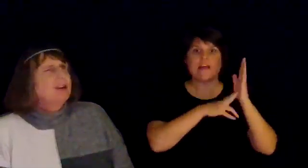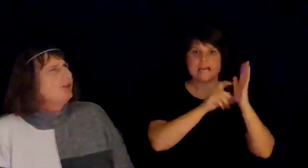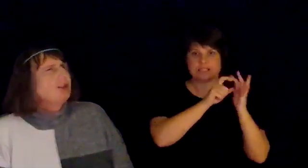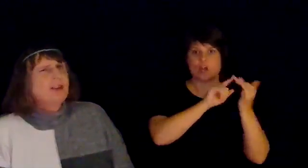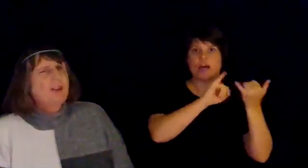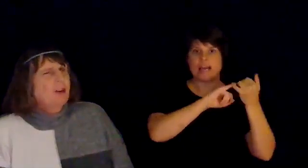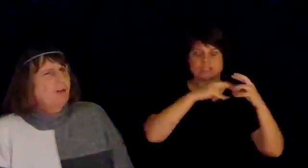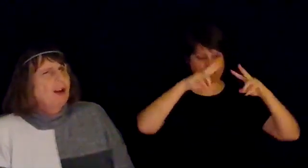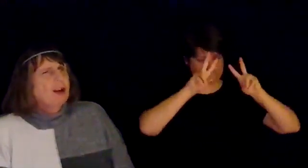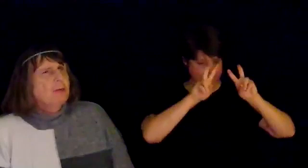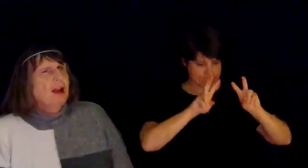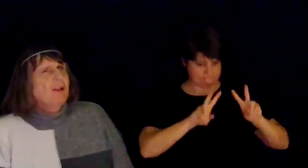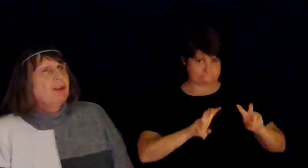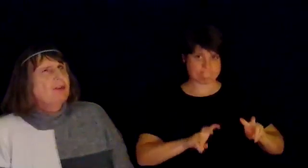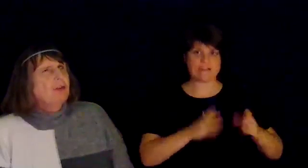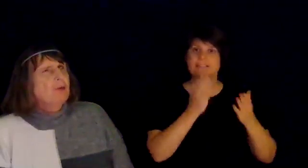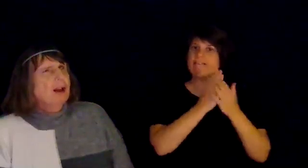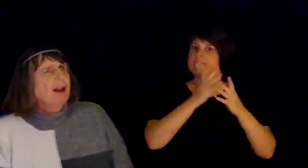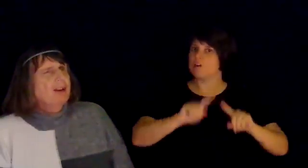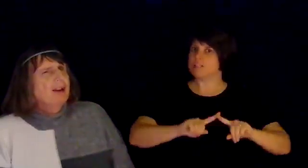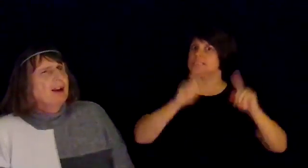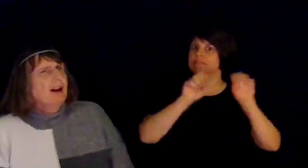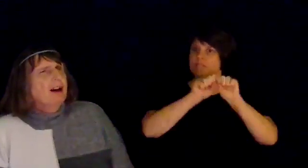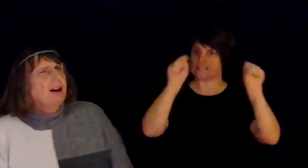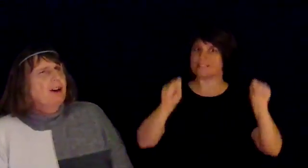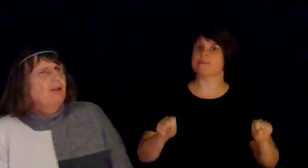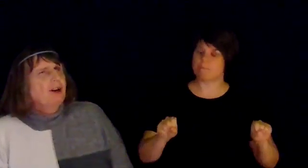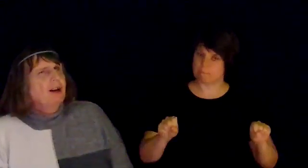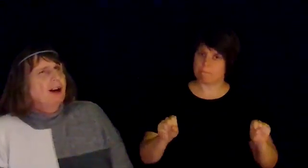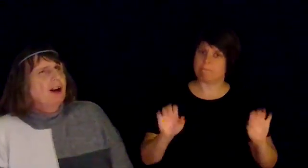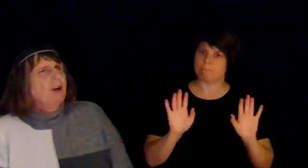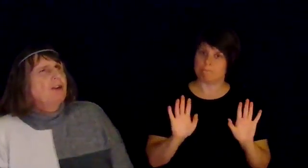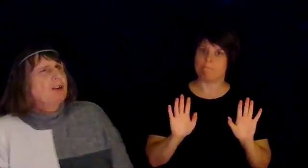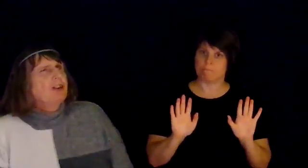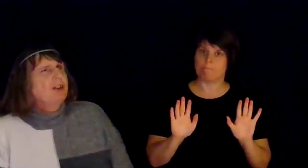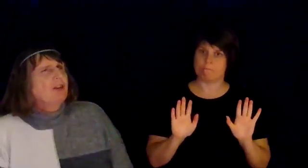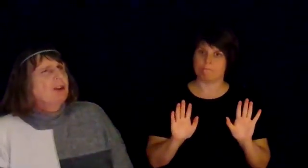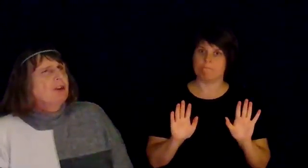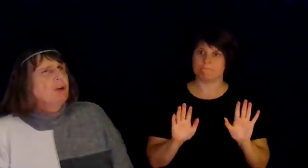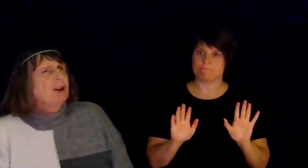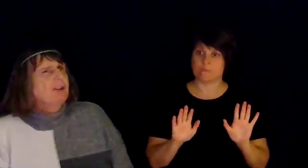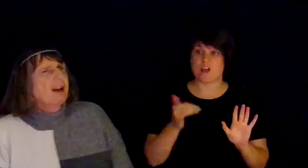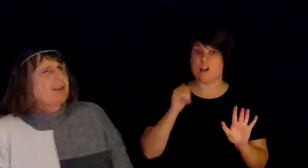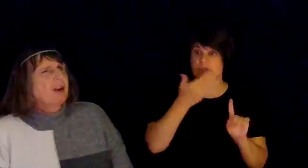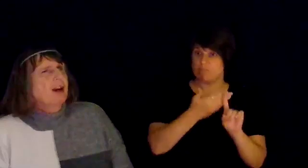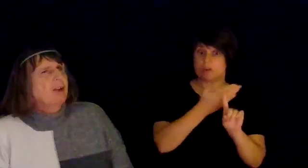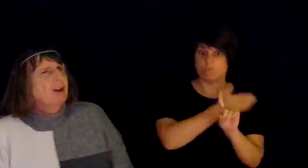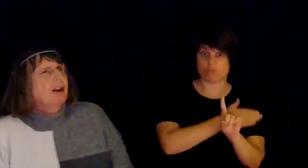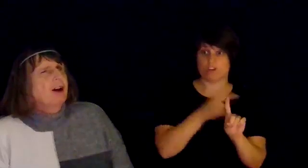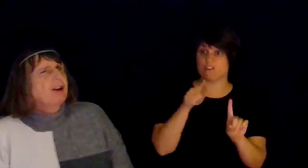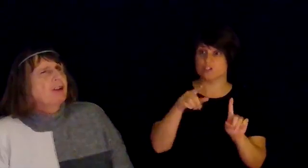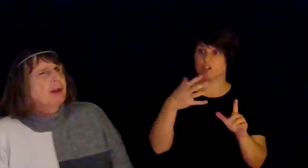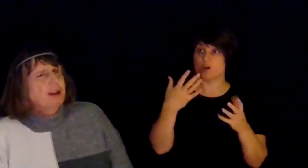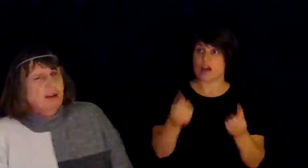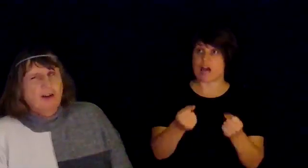very, very different system to perhaps if you've had a a previous system that you might have had for the government,